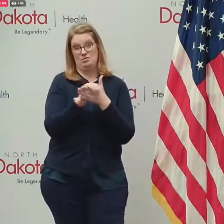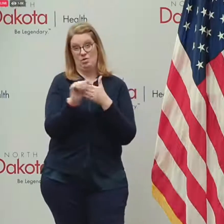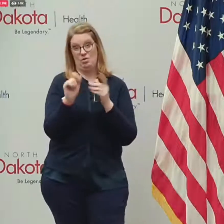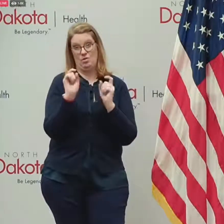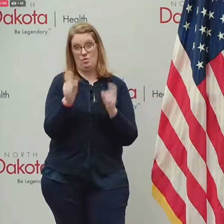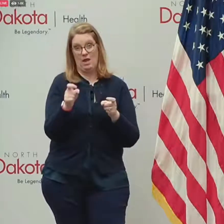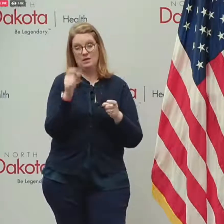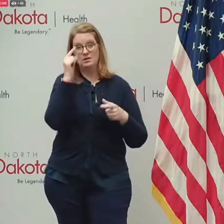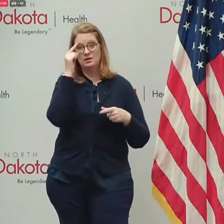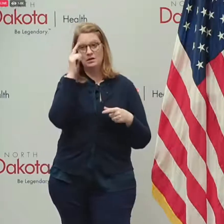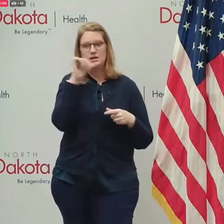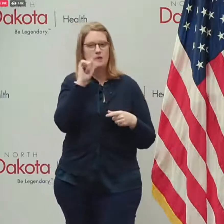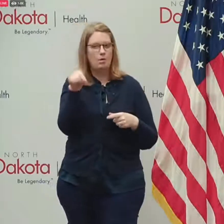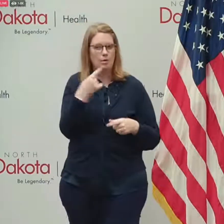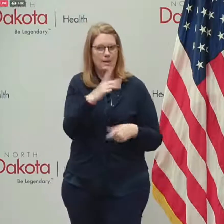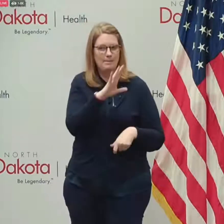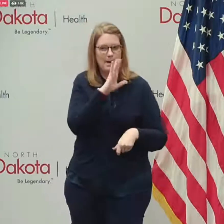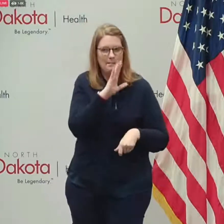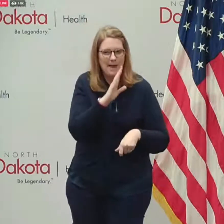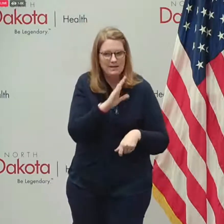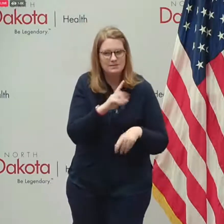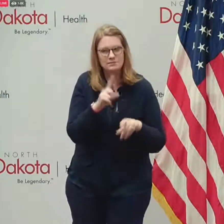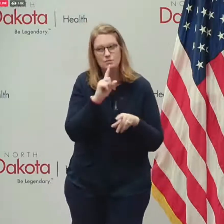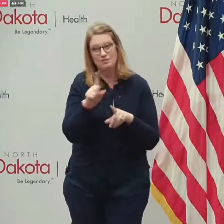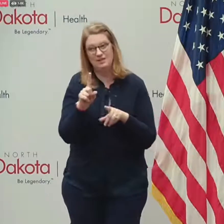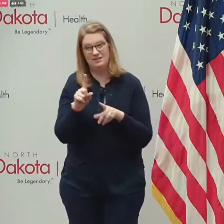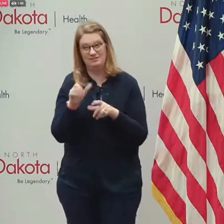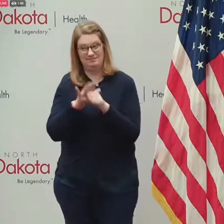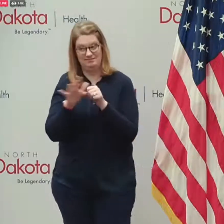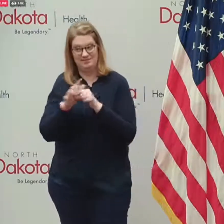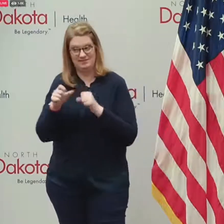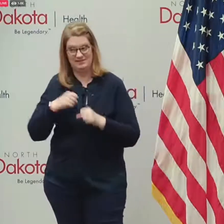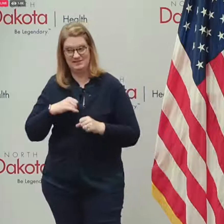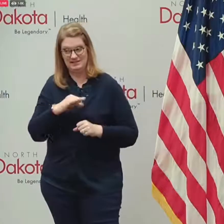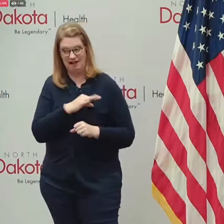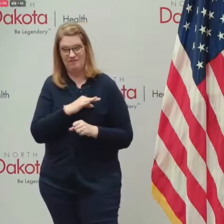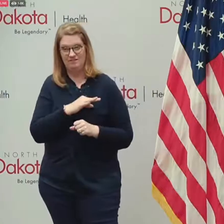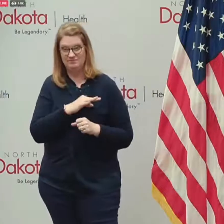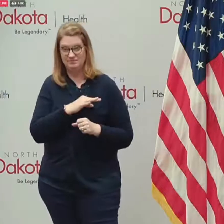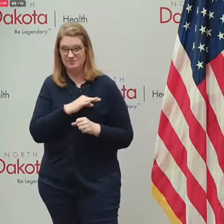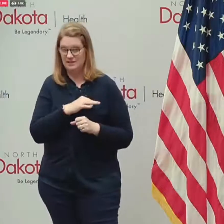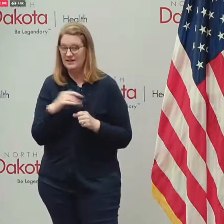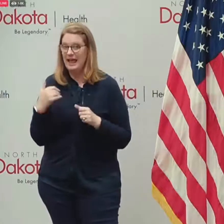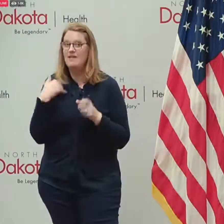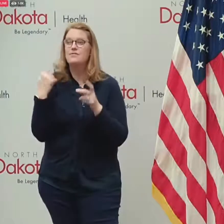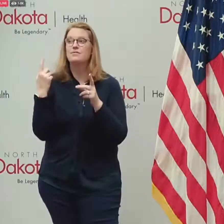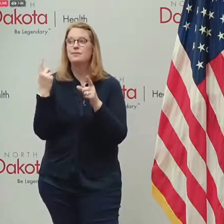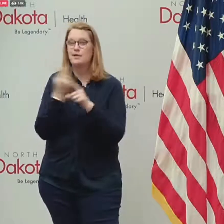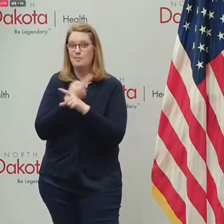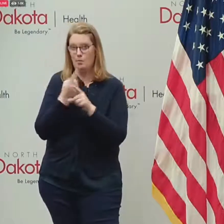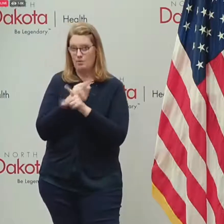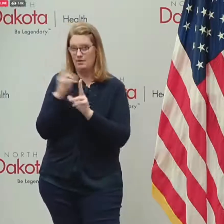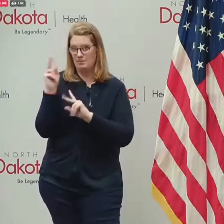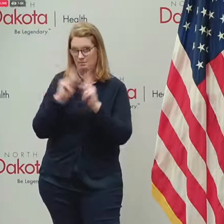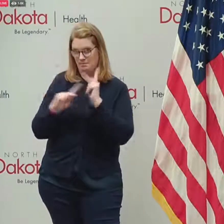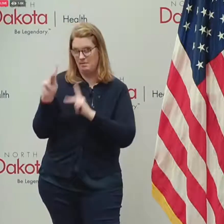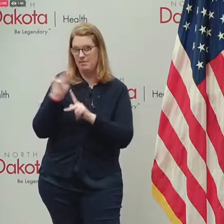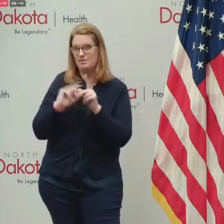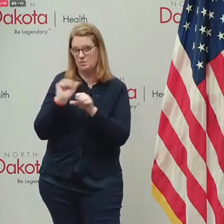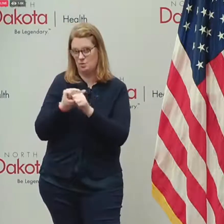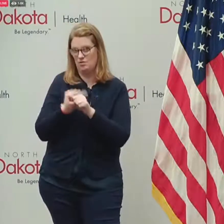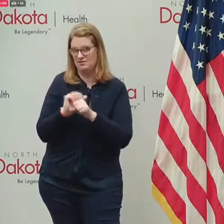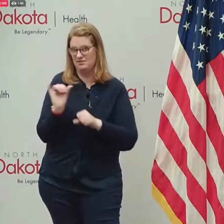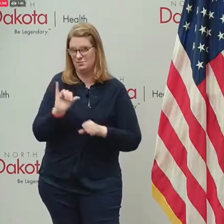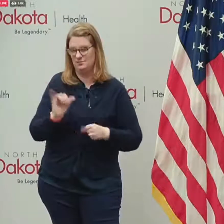it's not just about beds, it's about staffing. We have to make sure that we've got the right kind of staffing in the right places to be able to manage that.